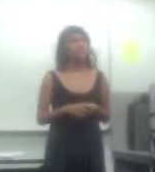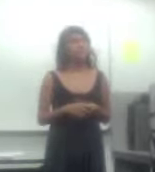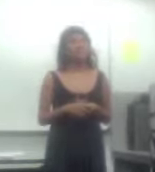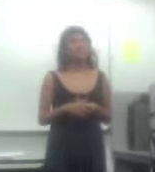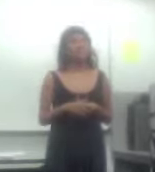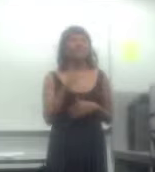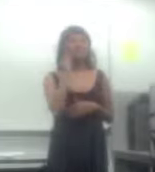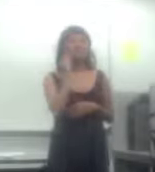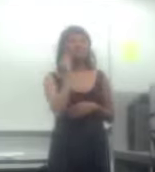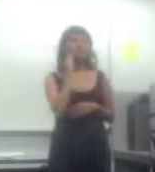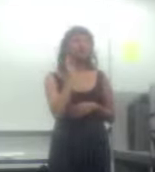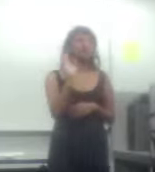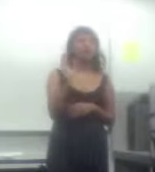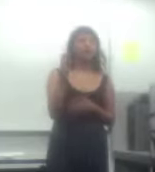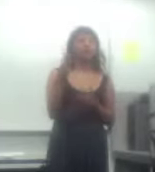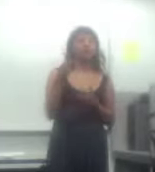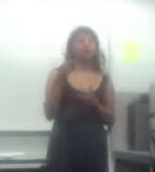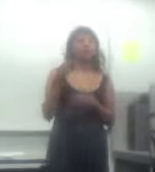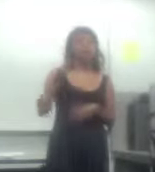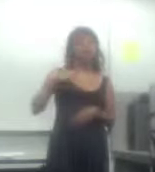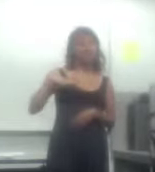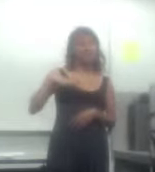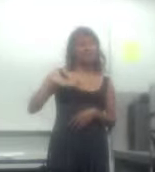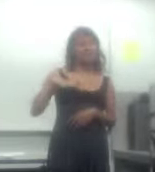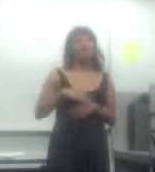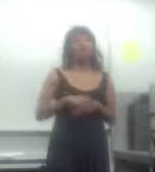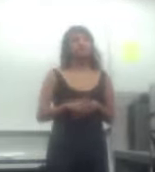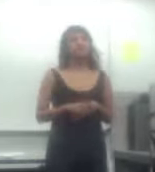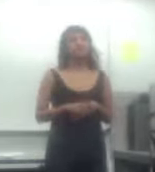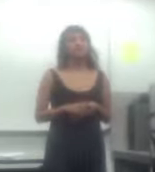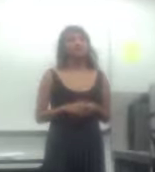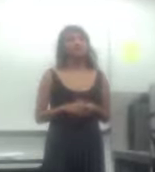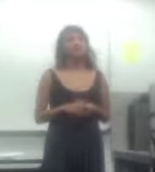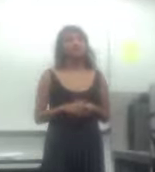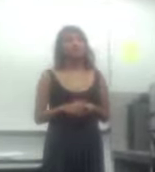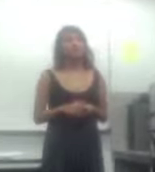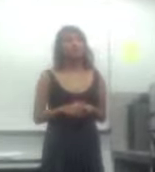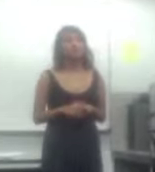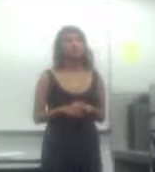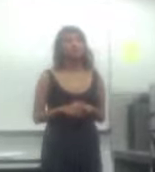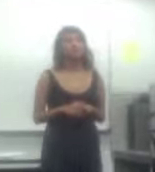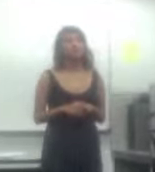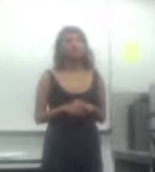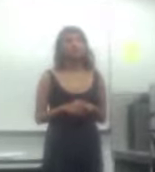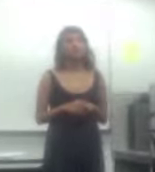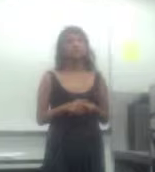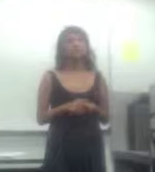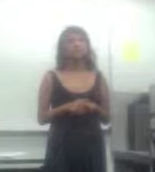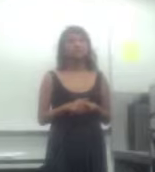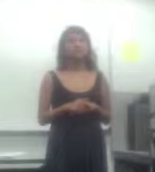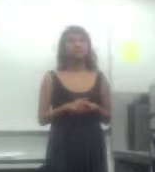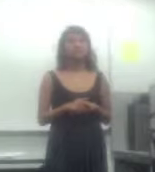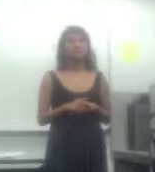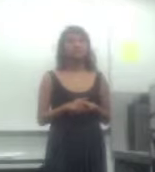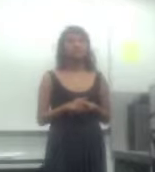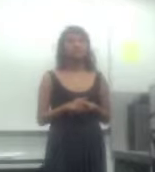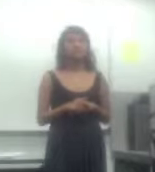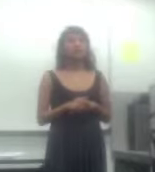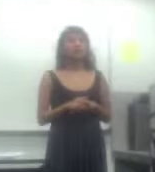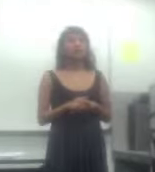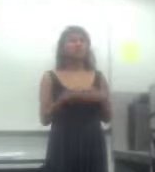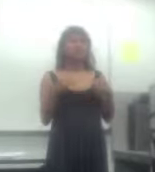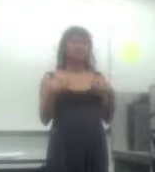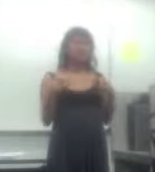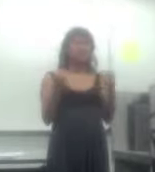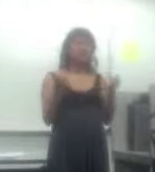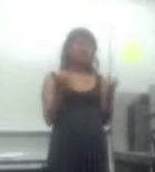certified interpreters, but because it's a volunteer position and you don't get paid, they have trouble finding certified interpreters.